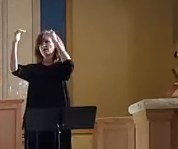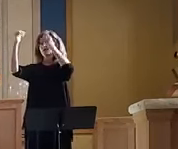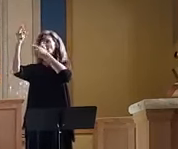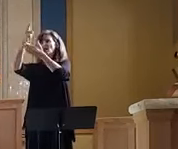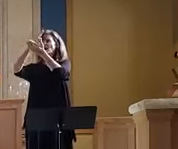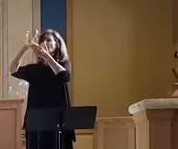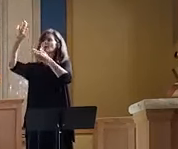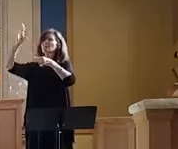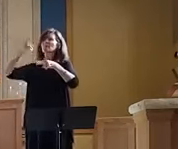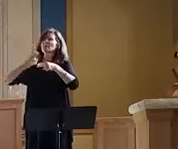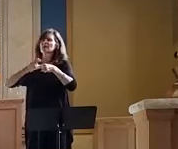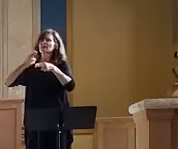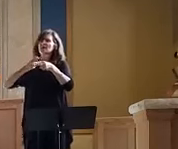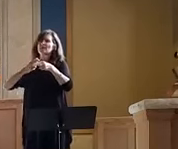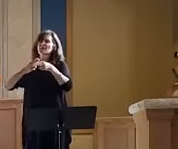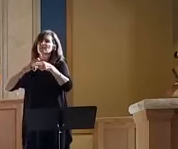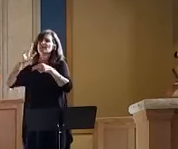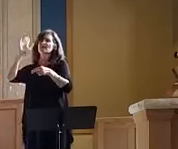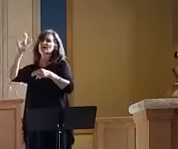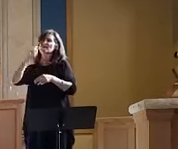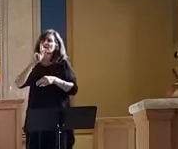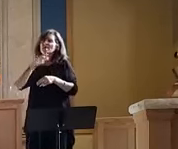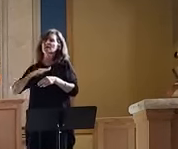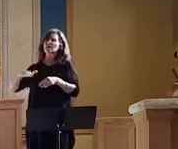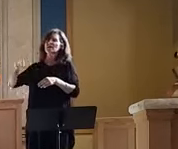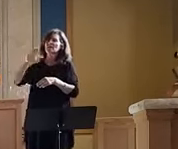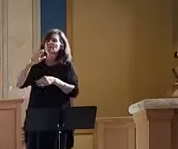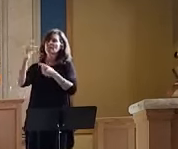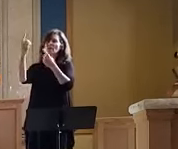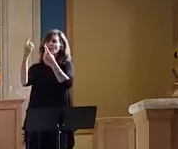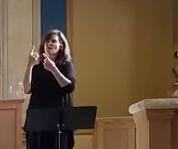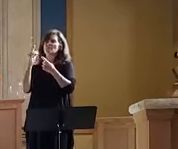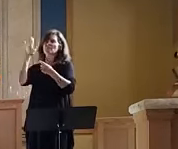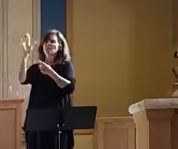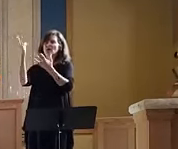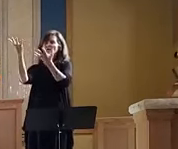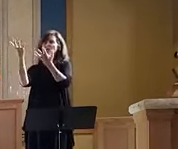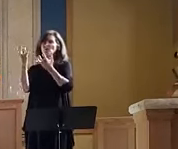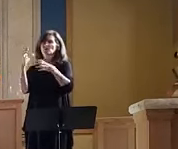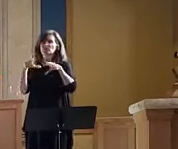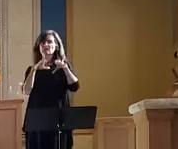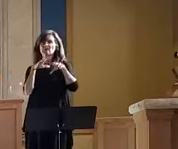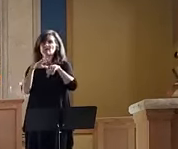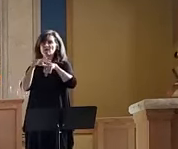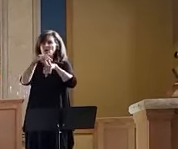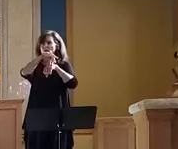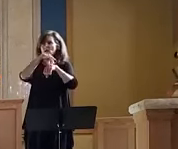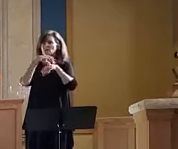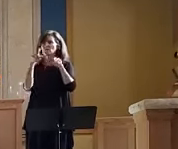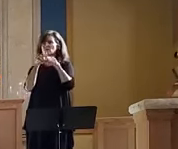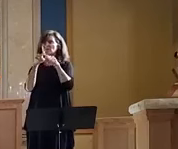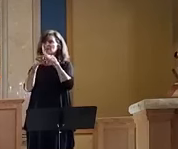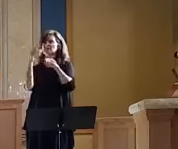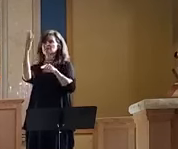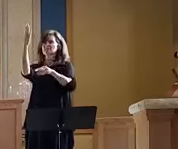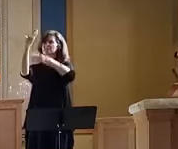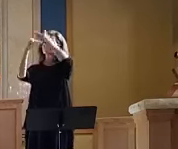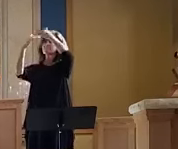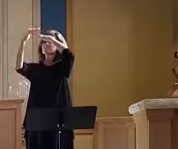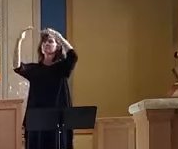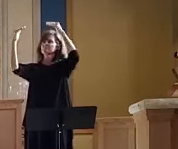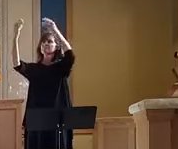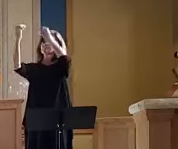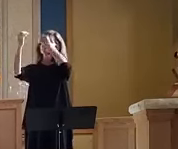heaven, hallowed be thy name. Thy kingdom come, thy will be done, on earth as it is